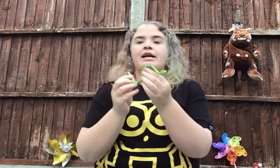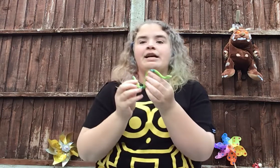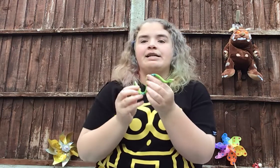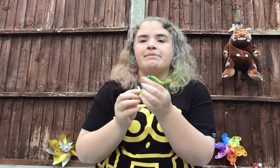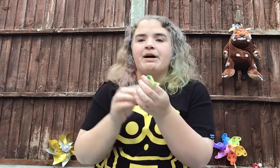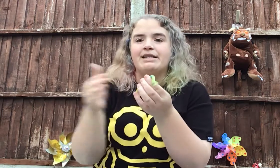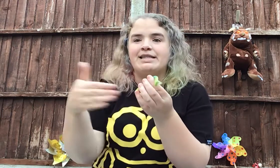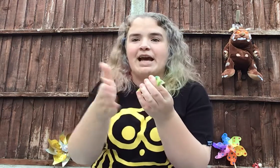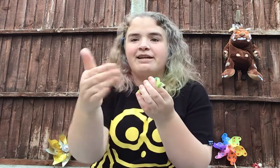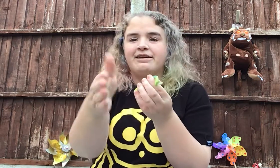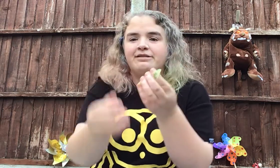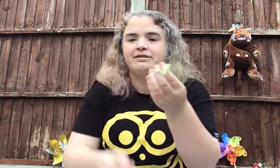Here's my snake.